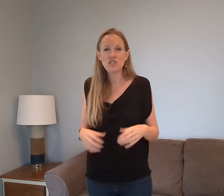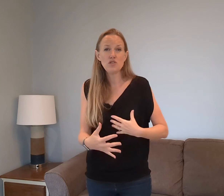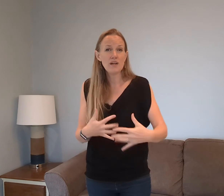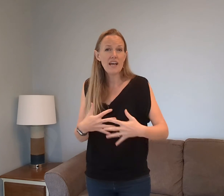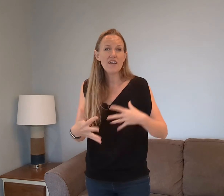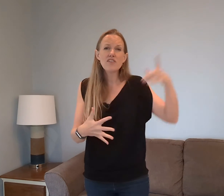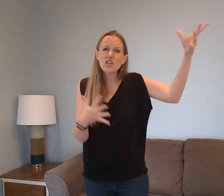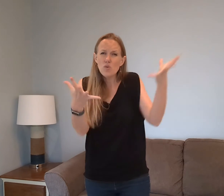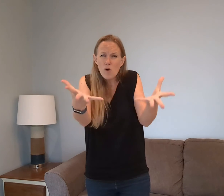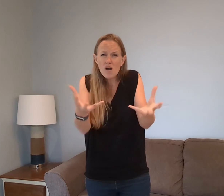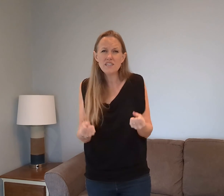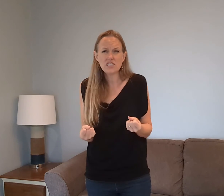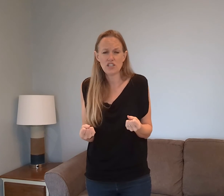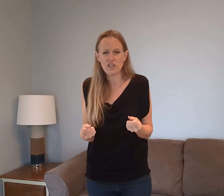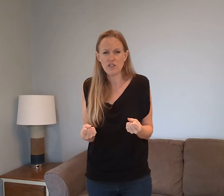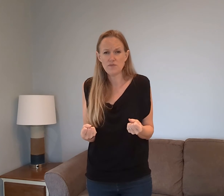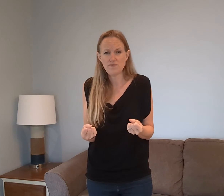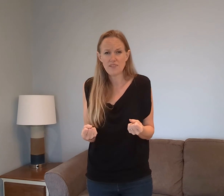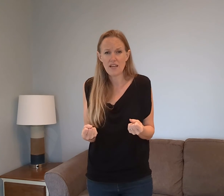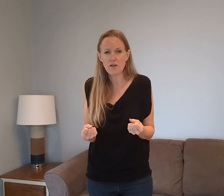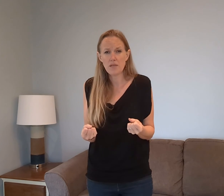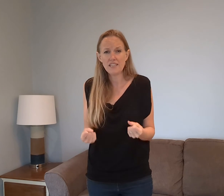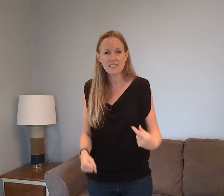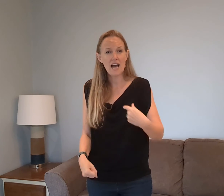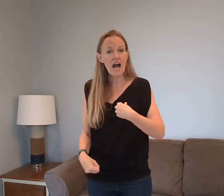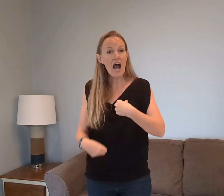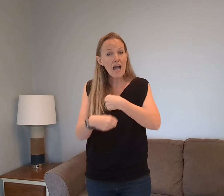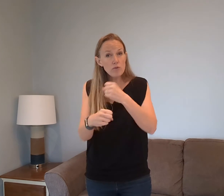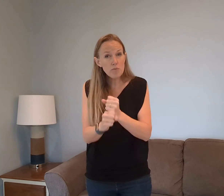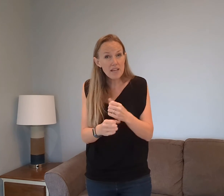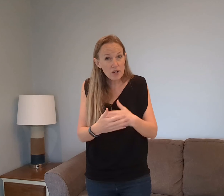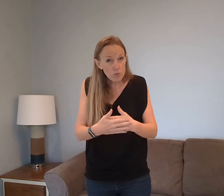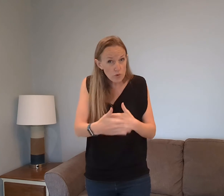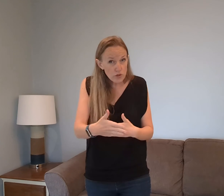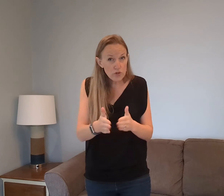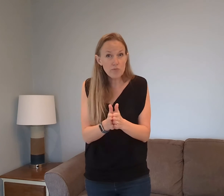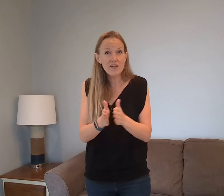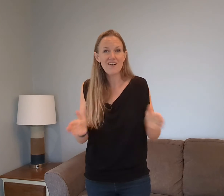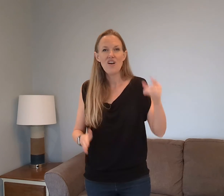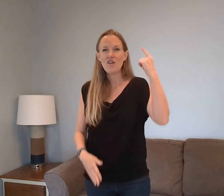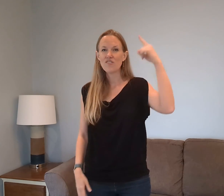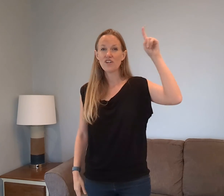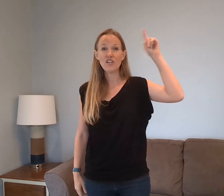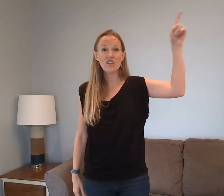do whatever you want to. And that repeats, I will make room for